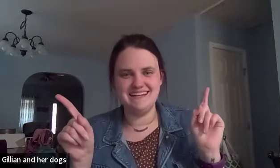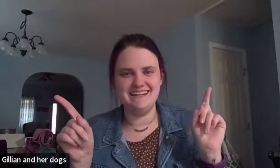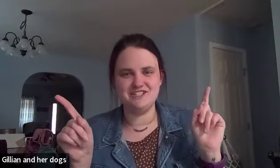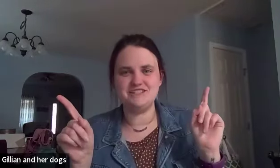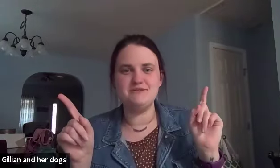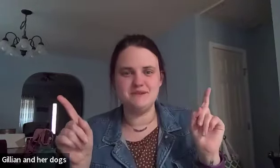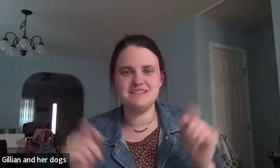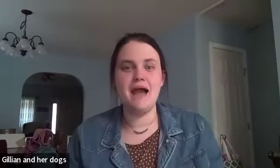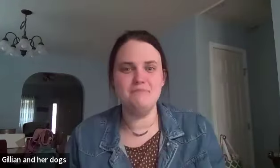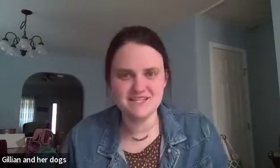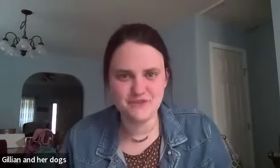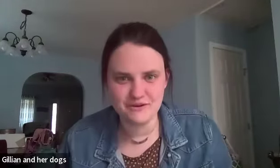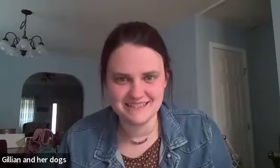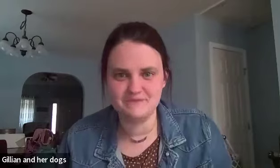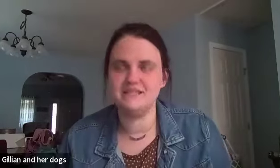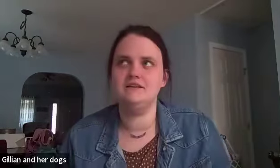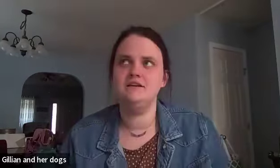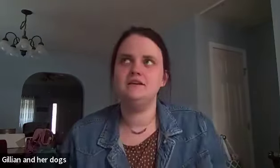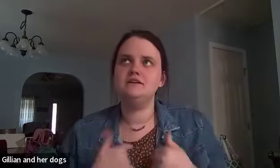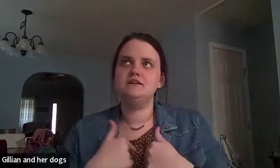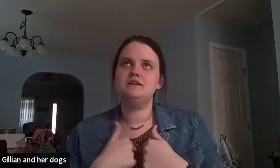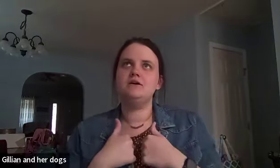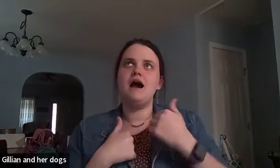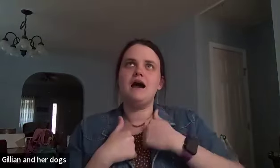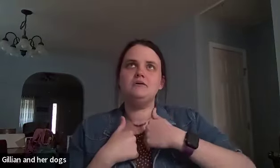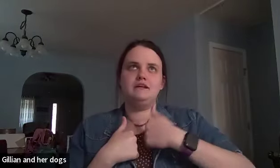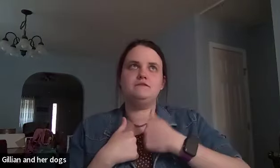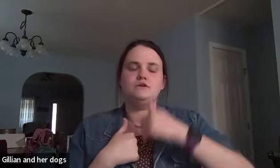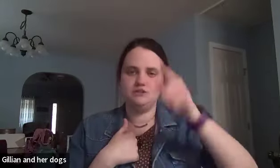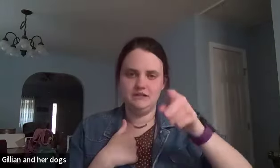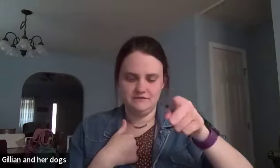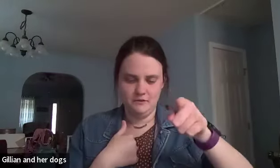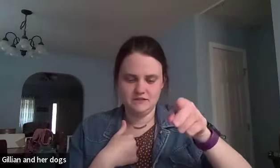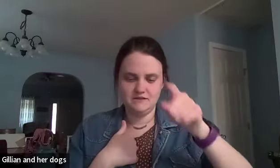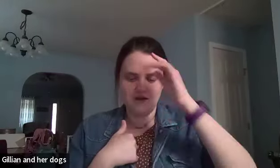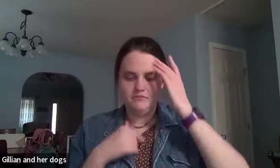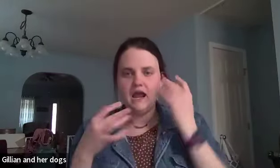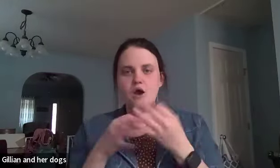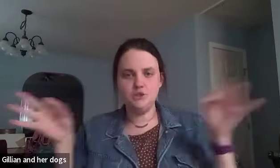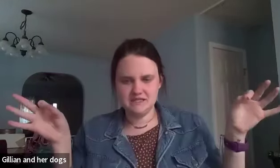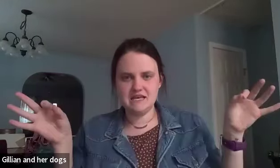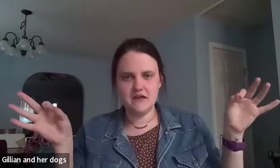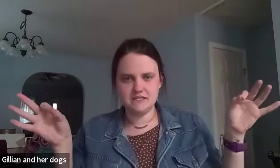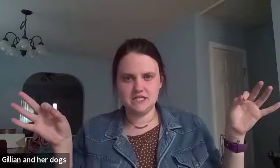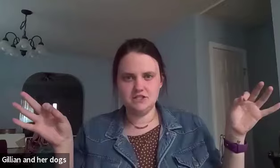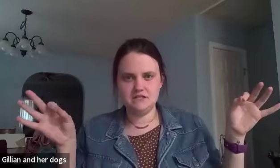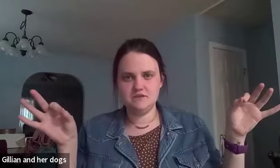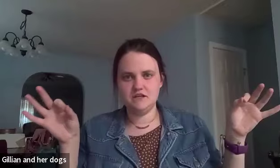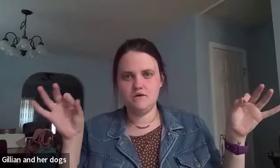say it in English because I was about to say, I must focus. And I was like, no. I don't need to focus. You need to focus. But how you would say that sentence, typically going